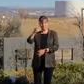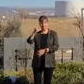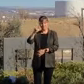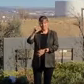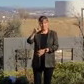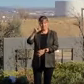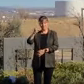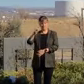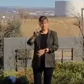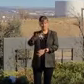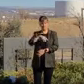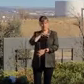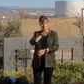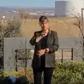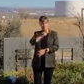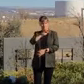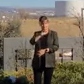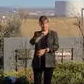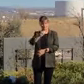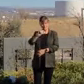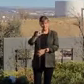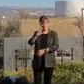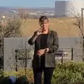Private Uriah Brown,